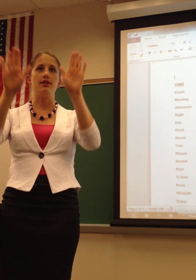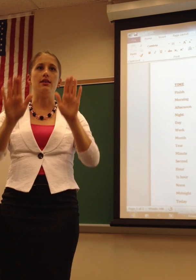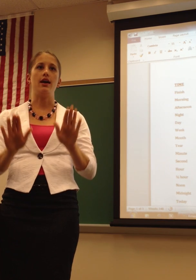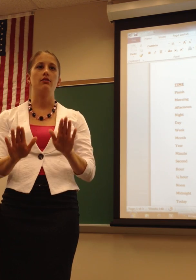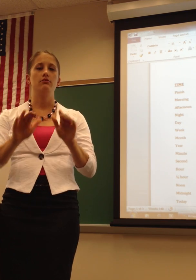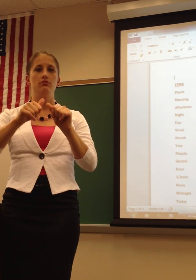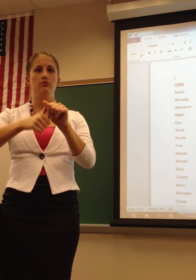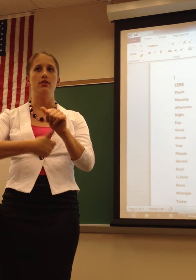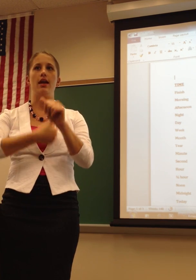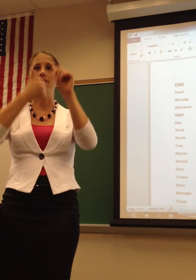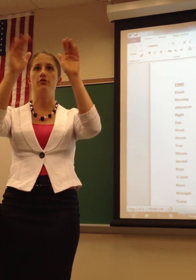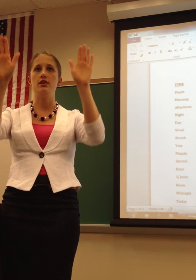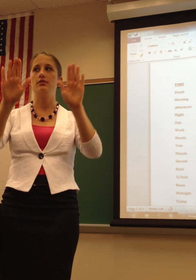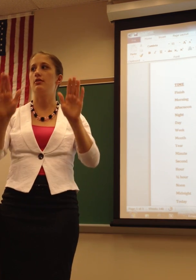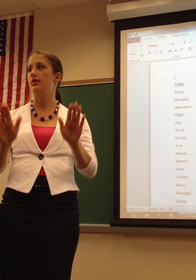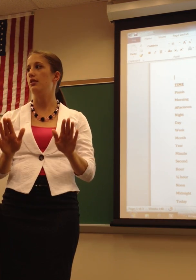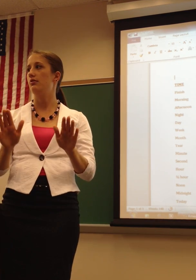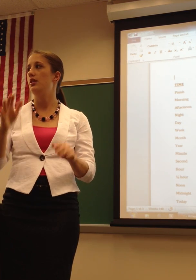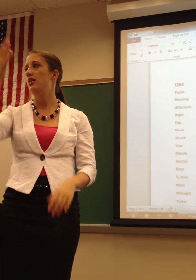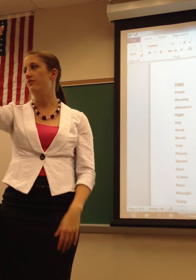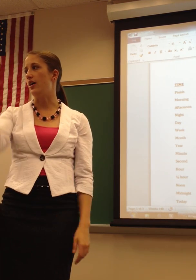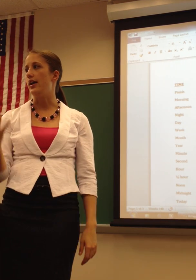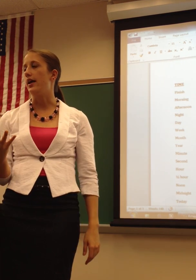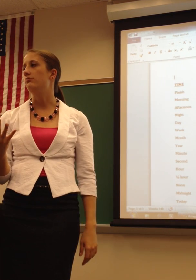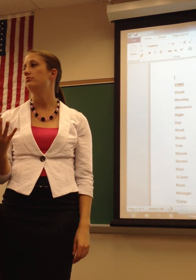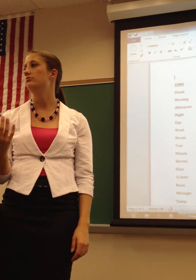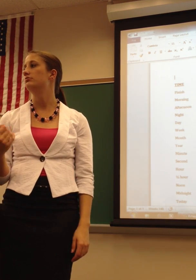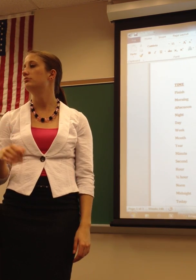Sunday. What Every about like Friday.